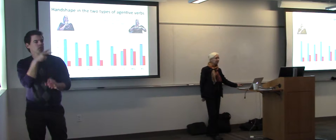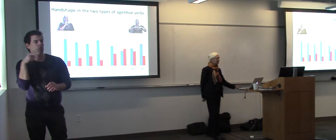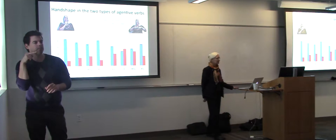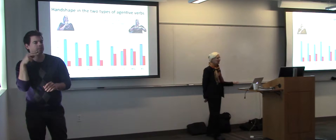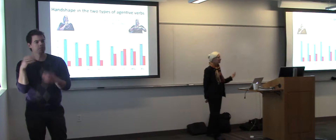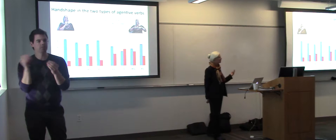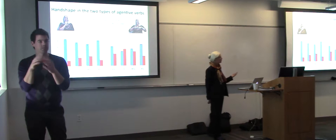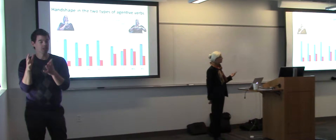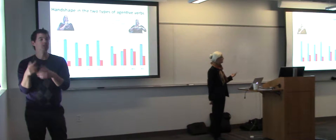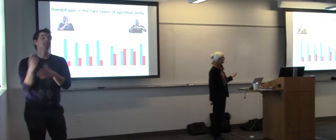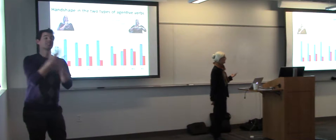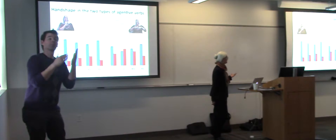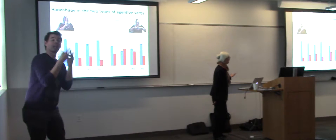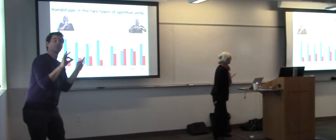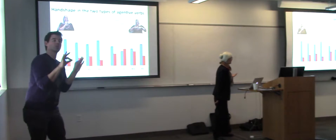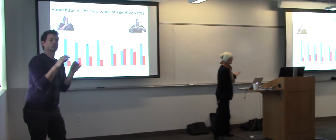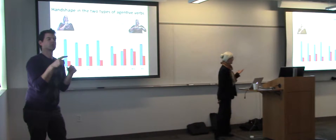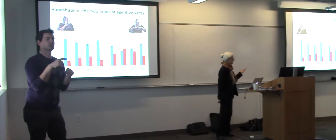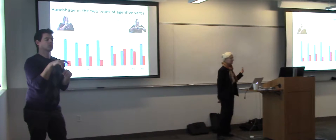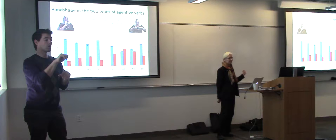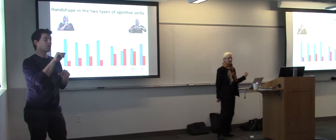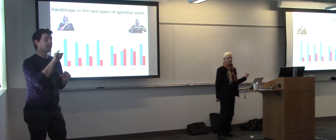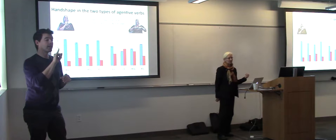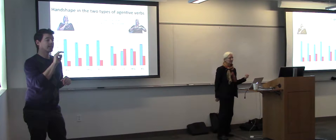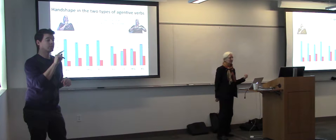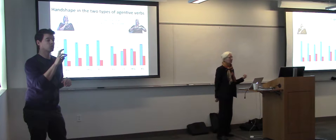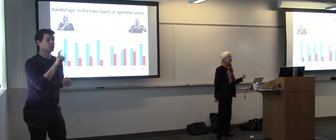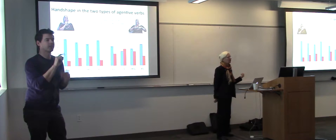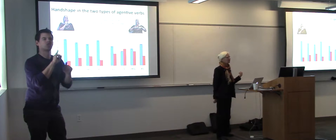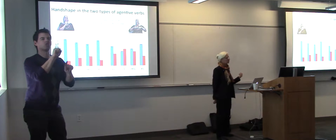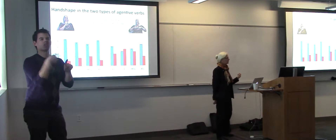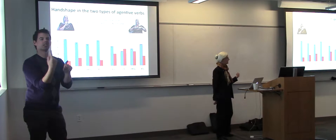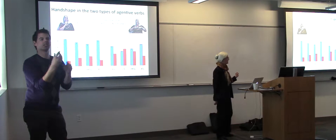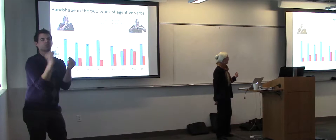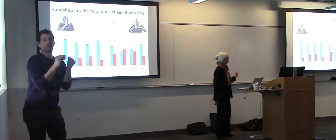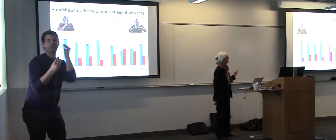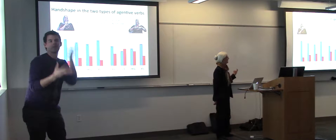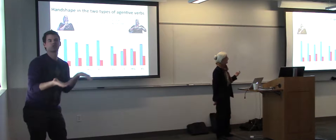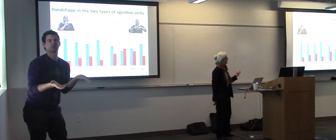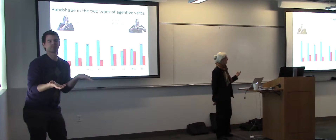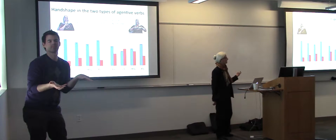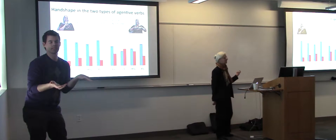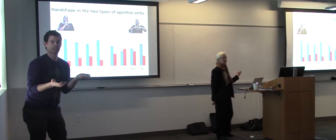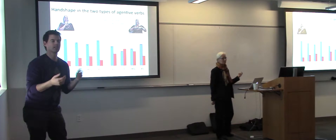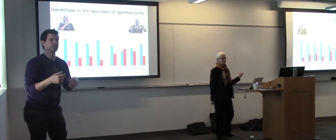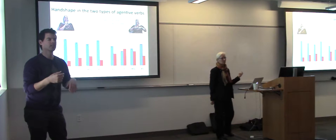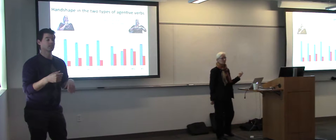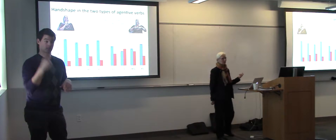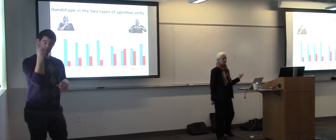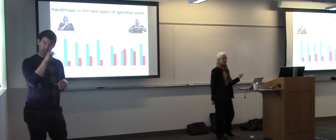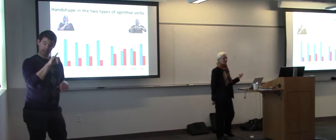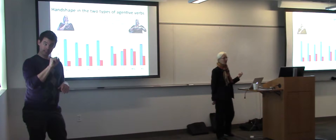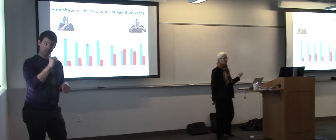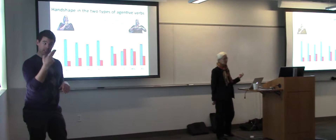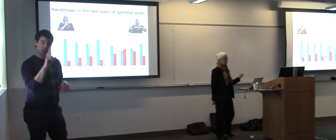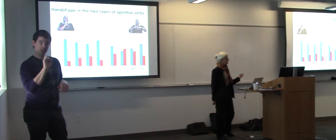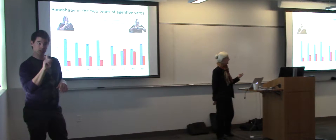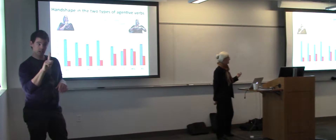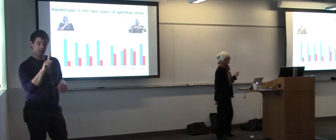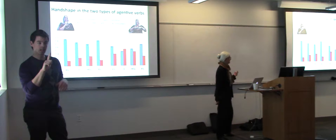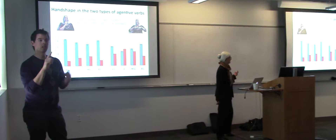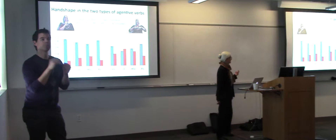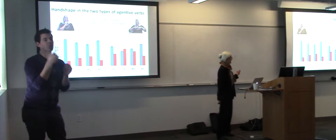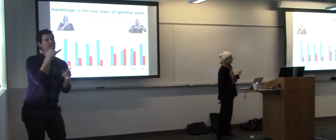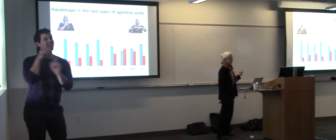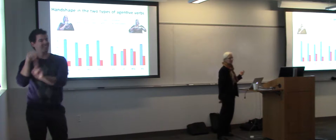adjuncts. And so it could be that LEASE and HKSL are treating the instruments more like arguments,